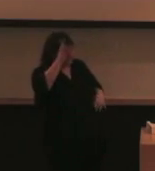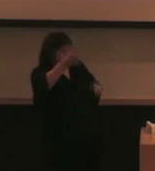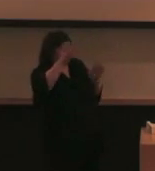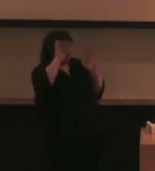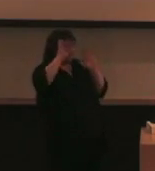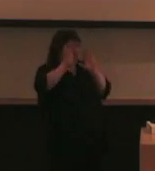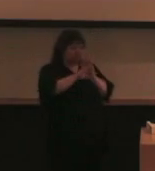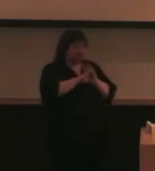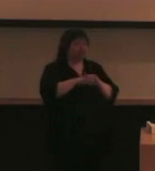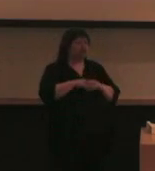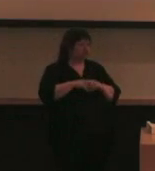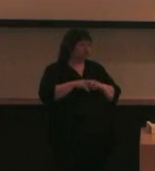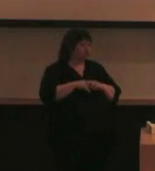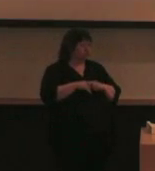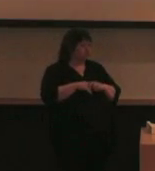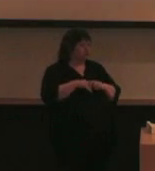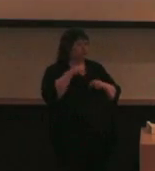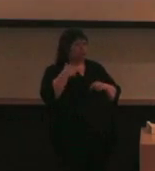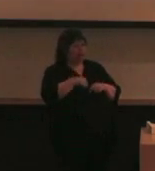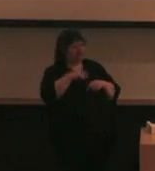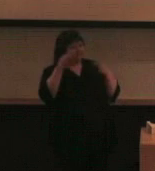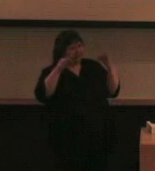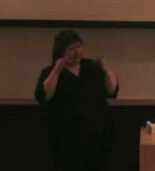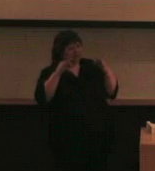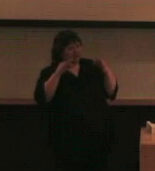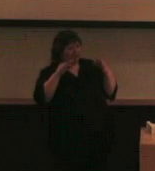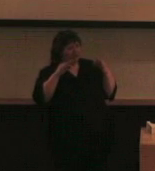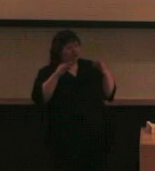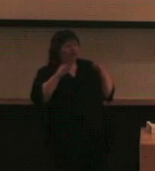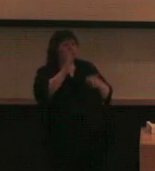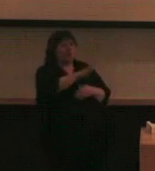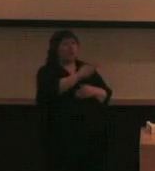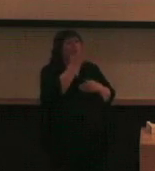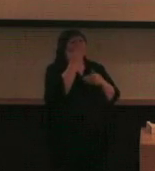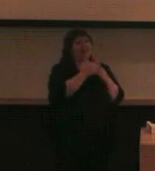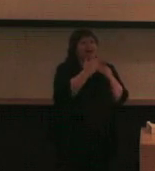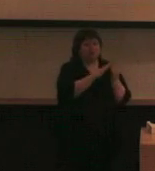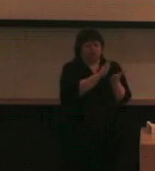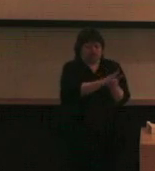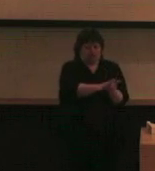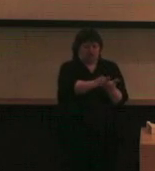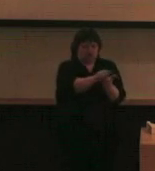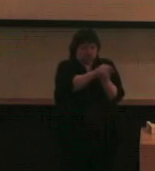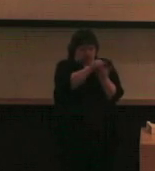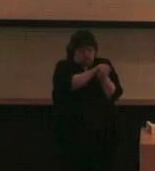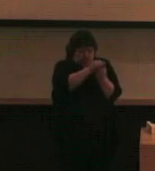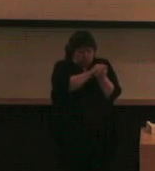like that. And basically, we need to explain to them that we're washing their blood.